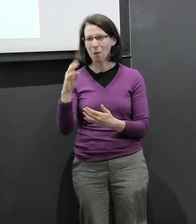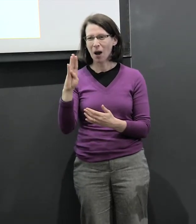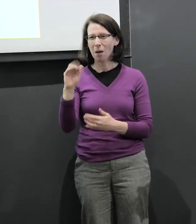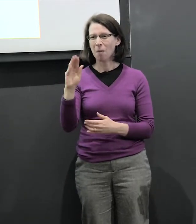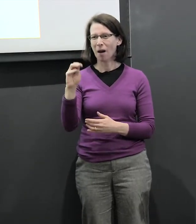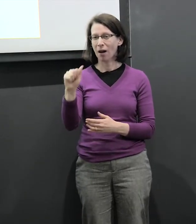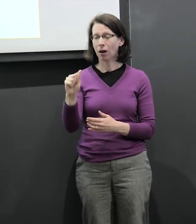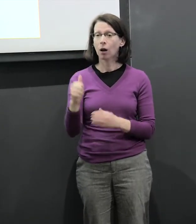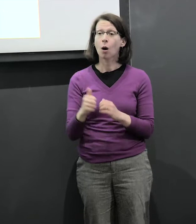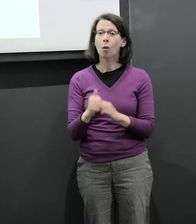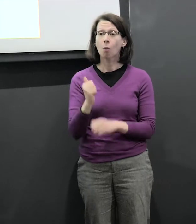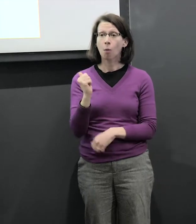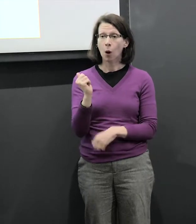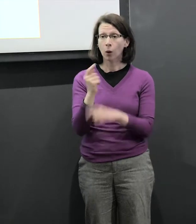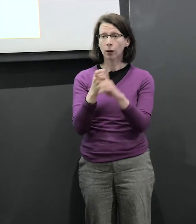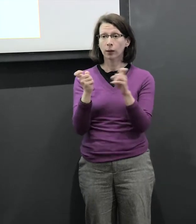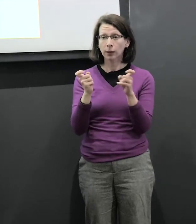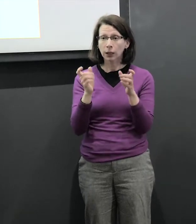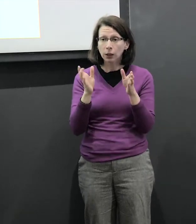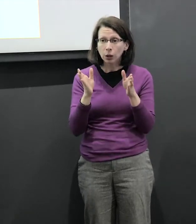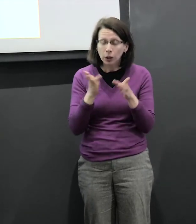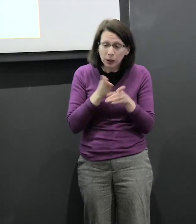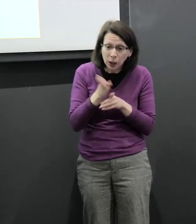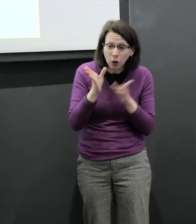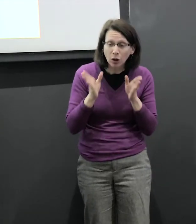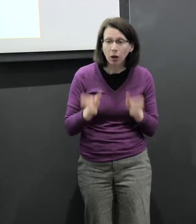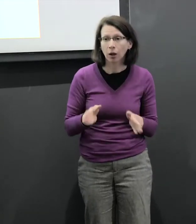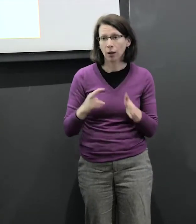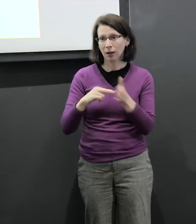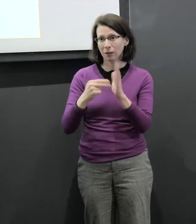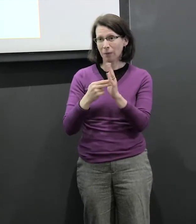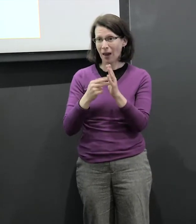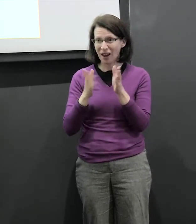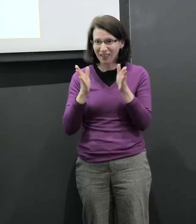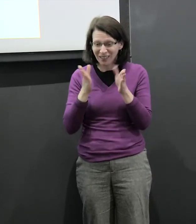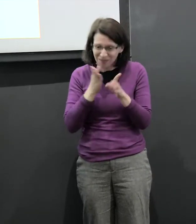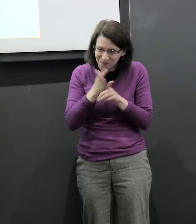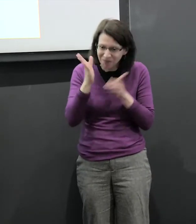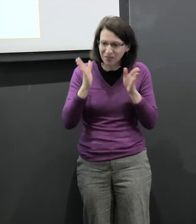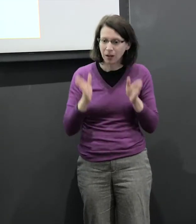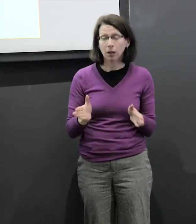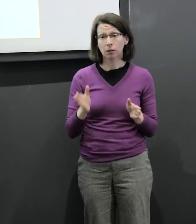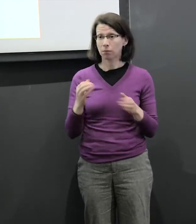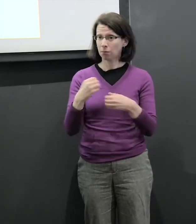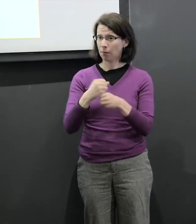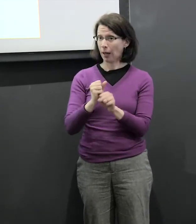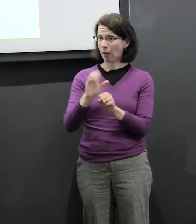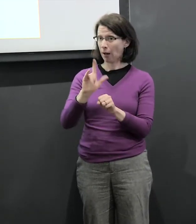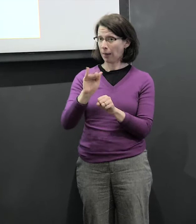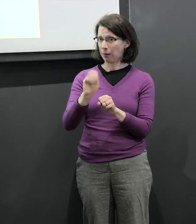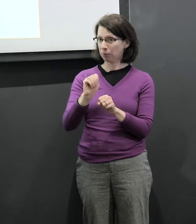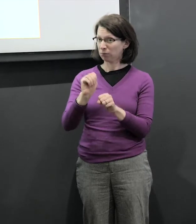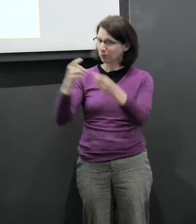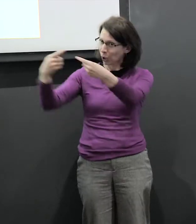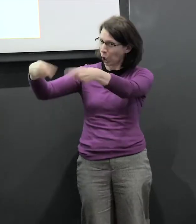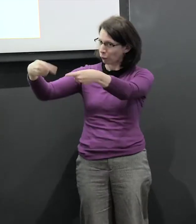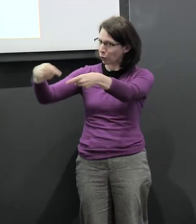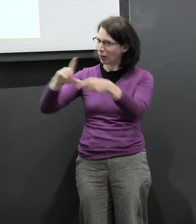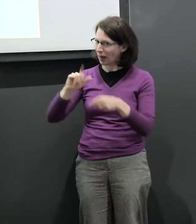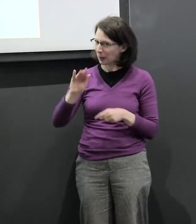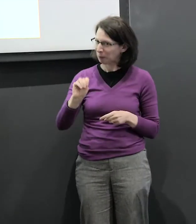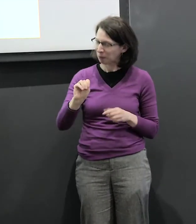Most syntacticians and semanticists make the claim, a controversial one,